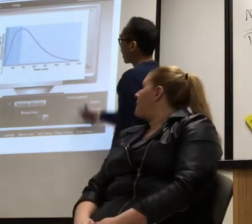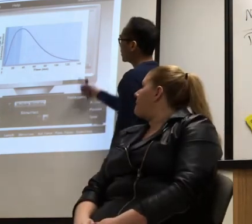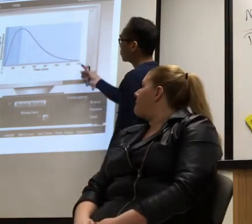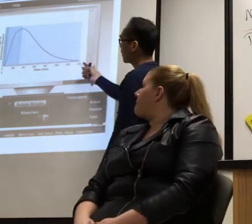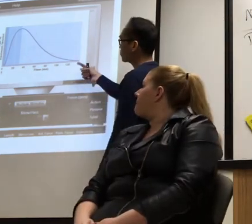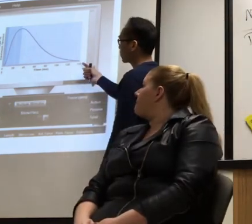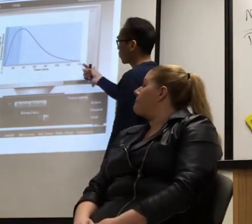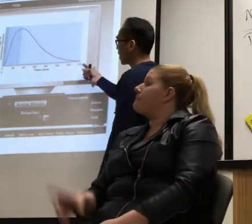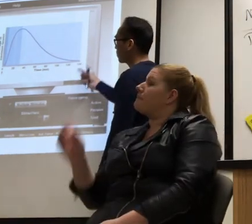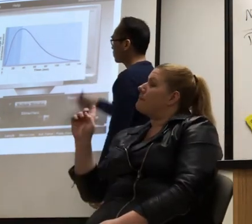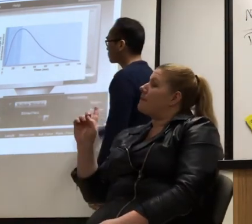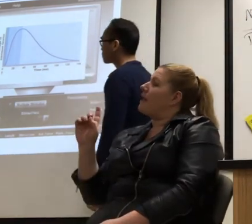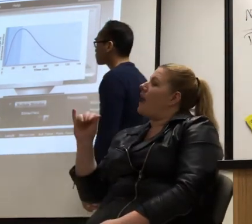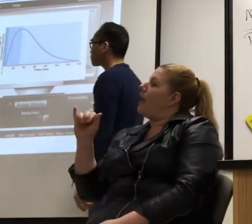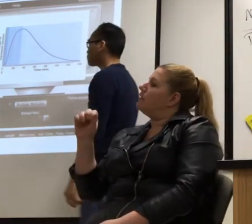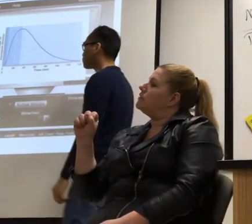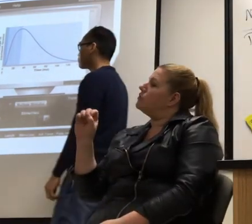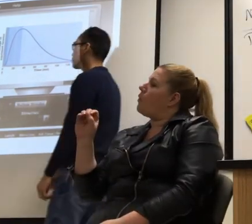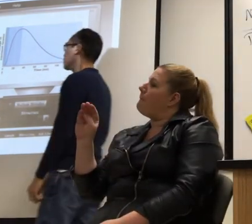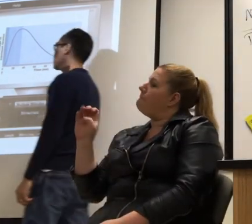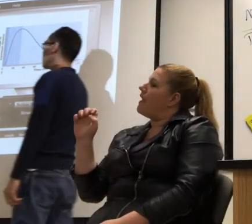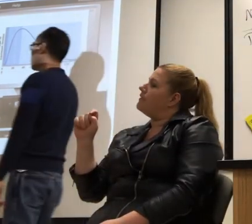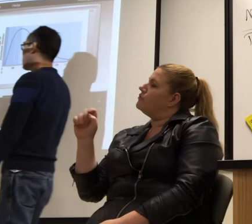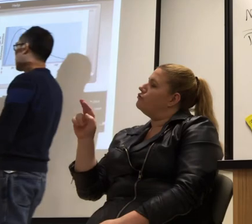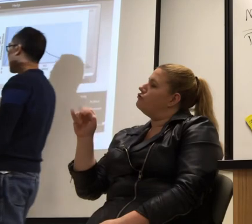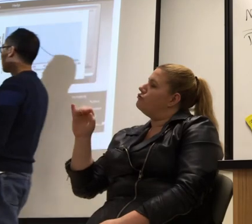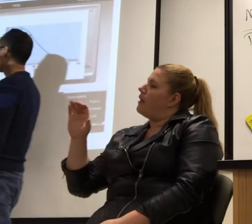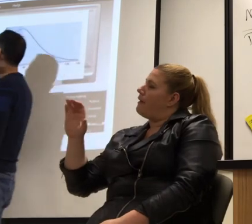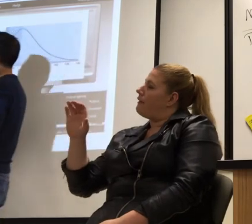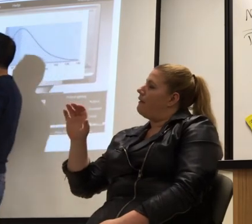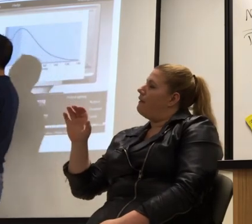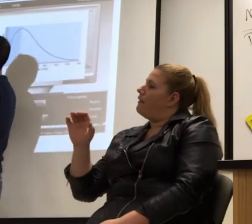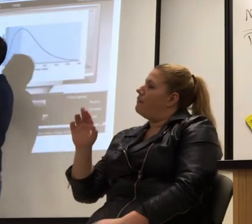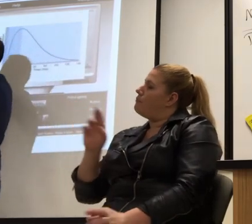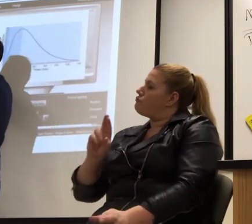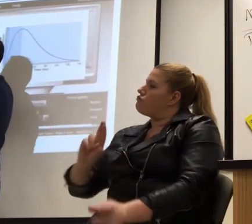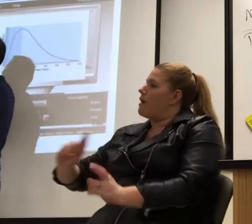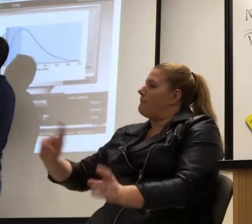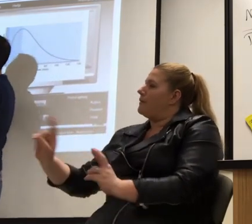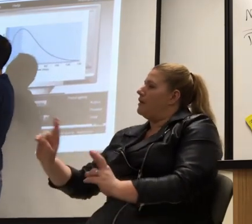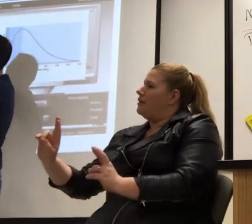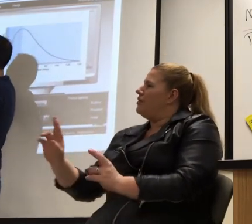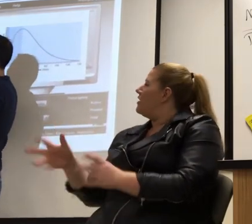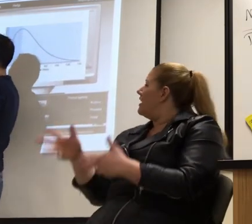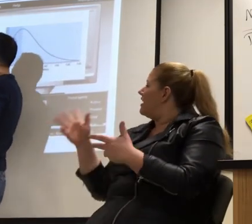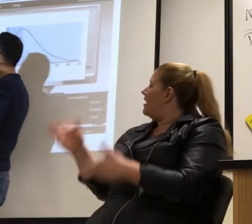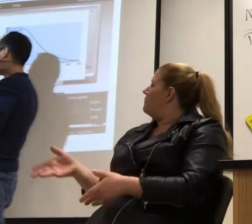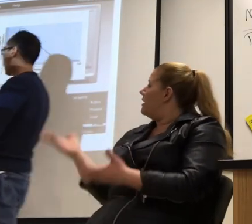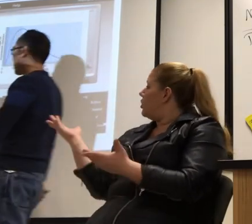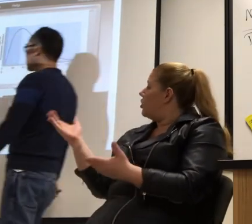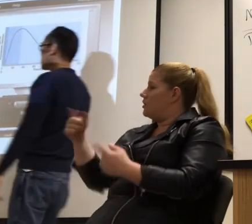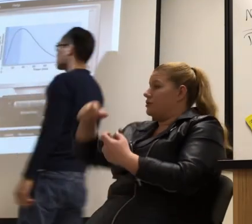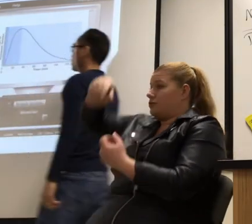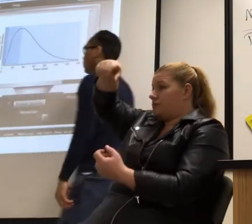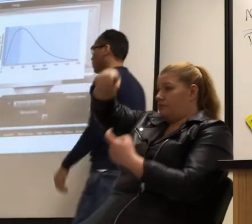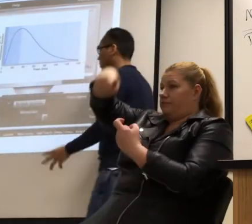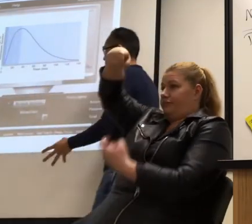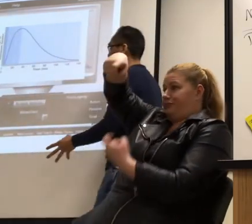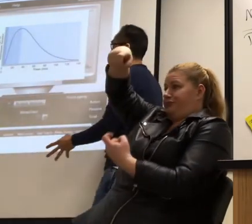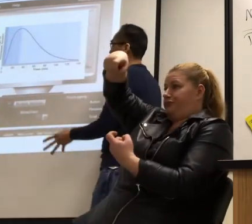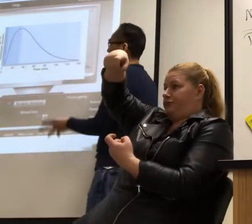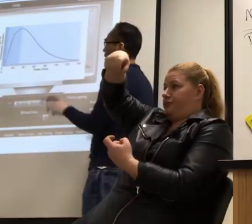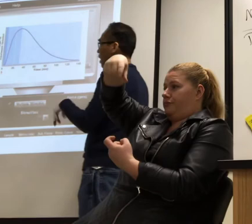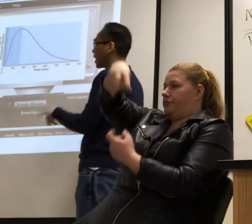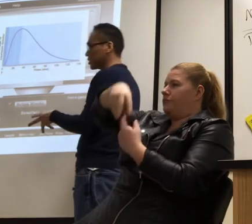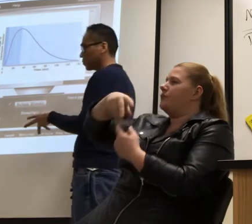this is our isometric prep. You can kind of like just keep it here, strung up on both ends. What you could